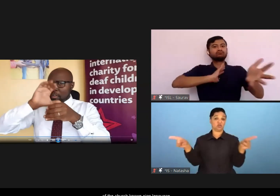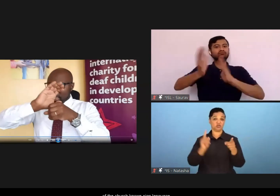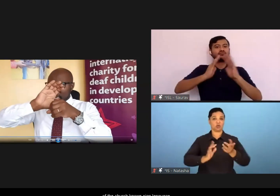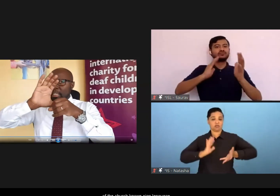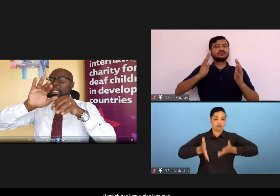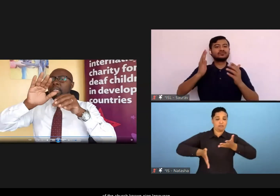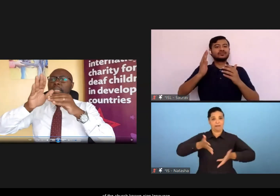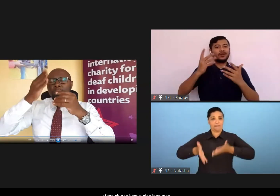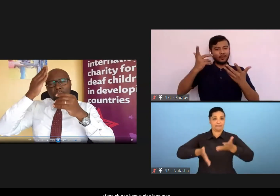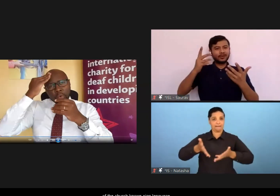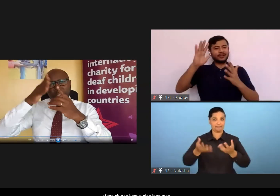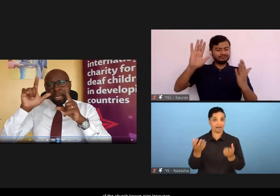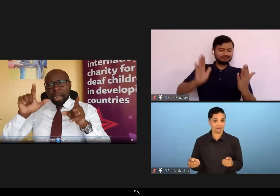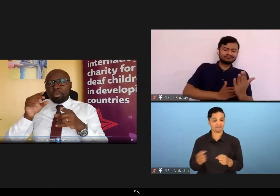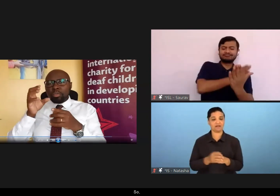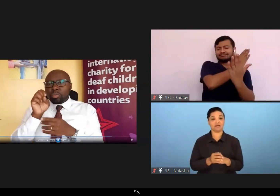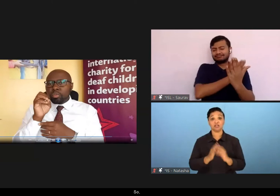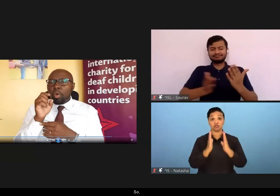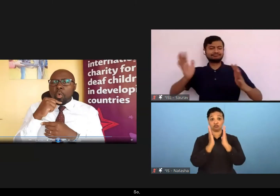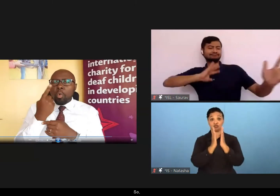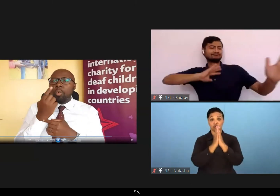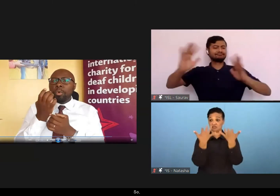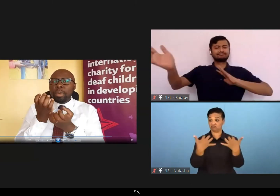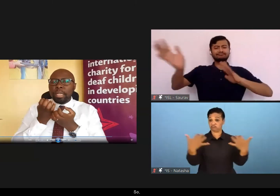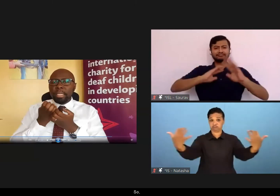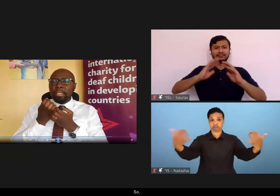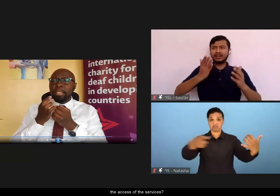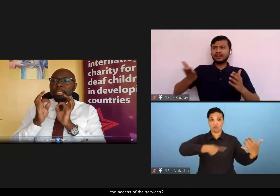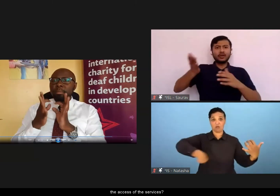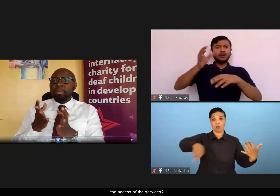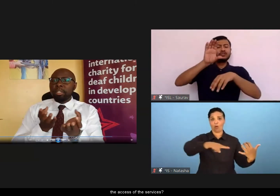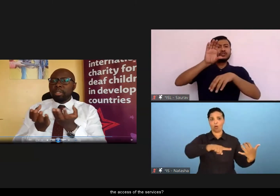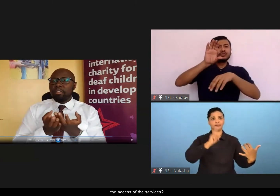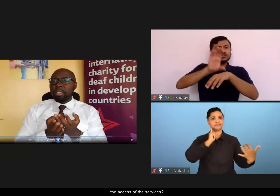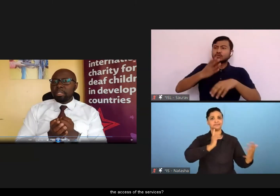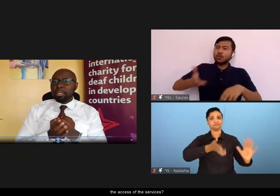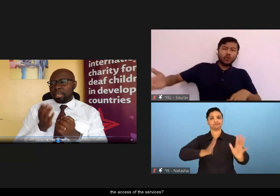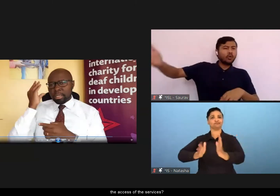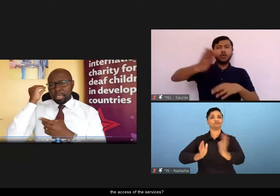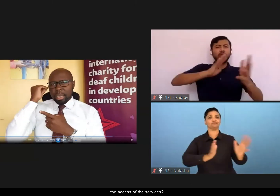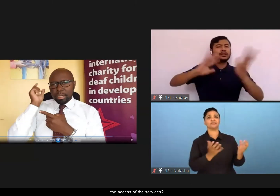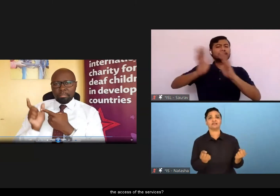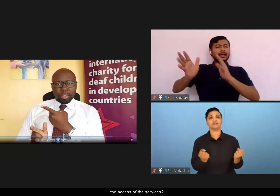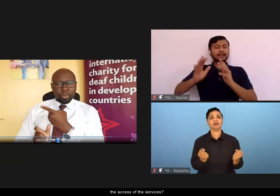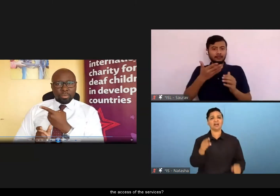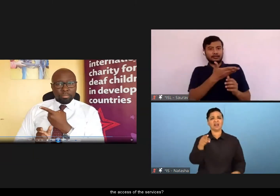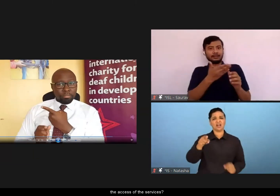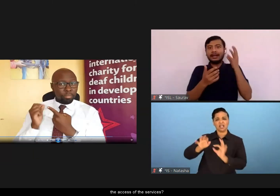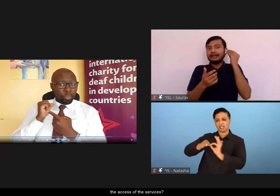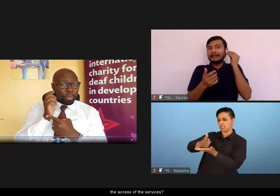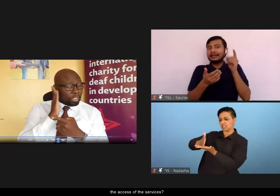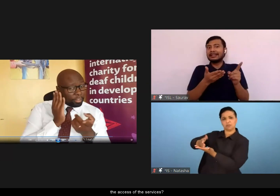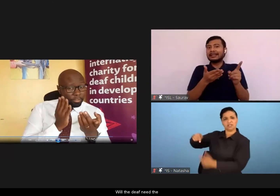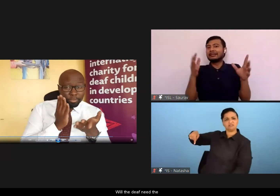and every member of the church knows sign language. So in that scenario, who needs interpretation services? It will be the